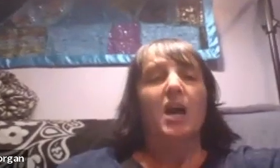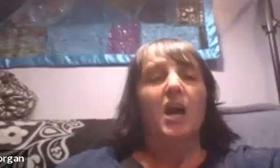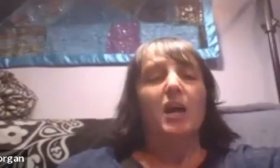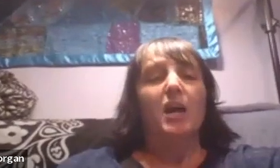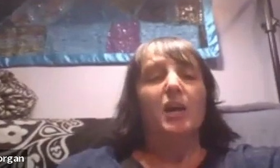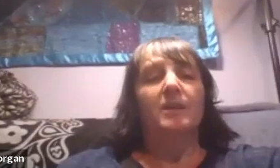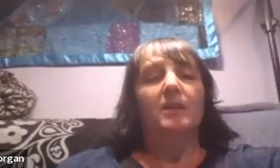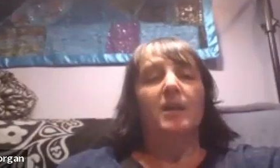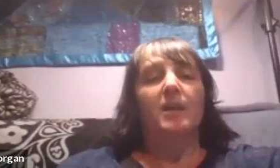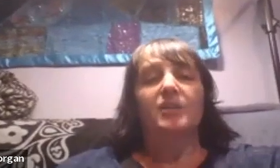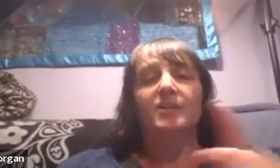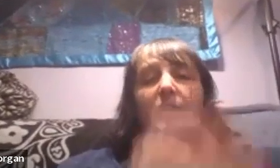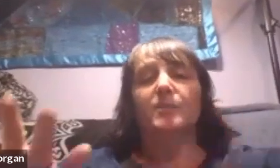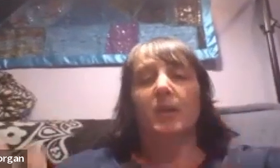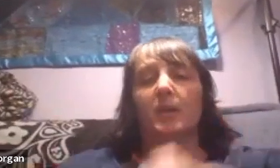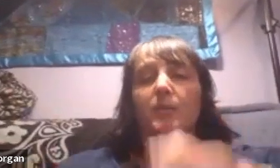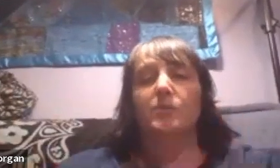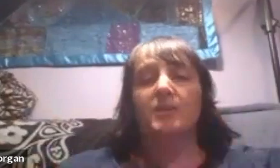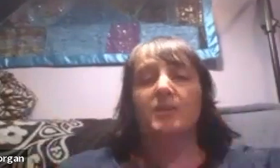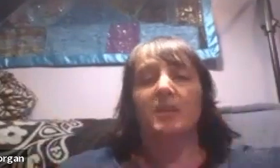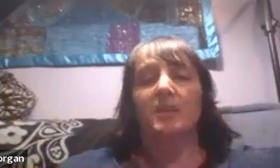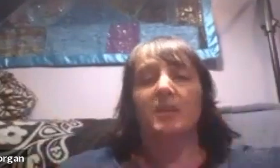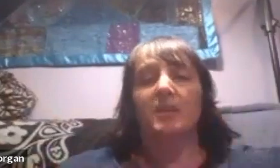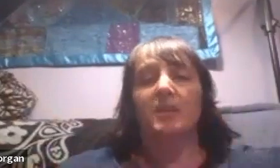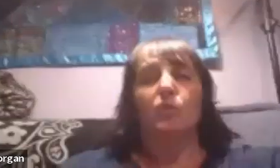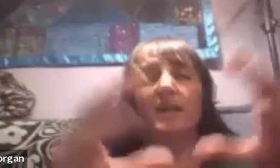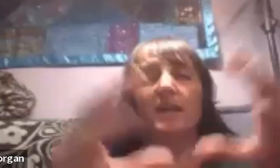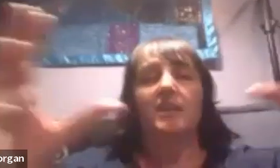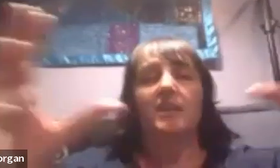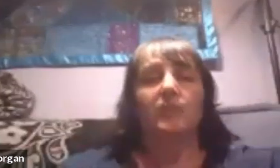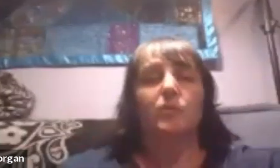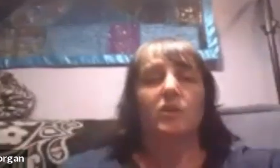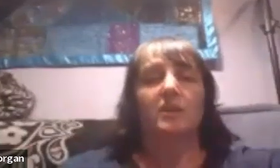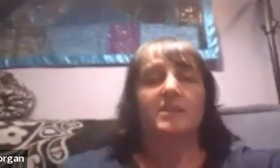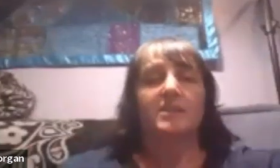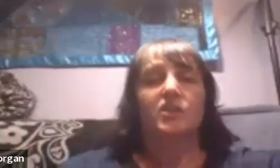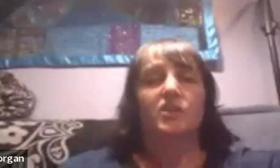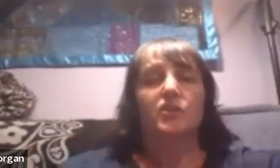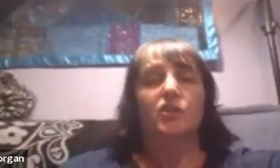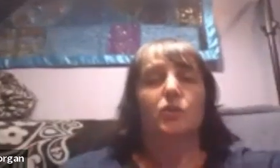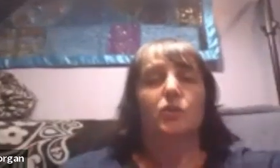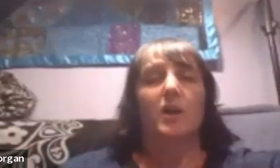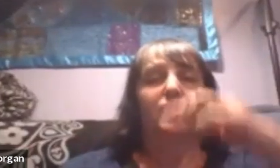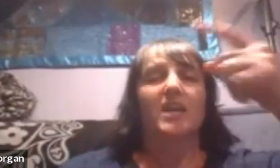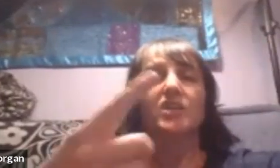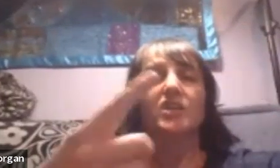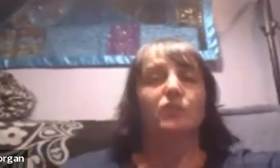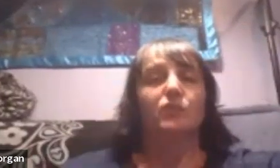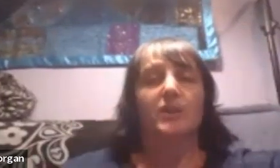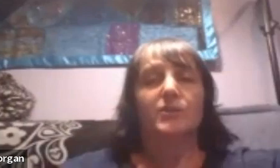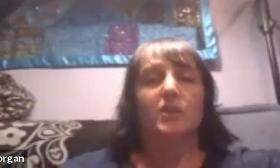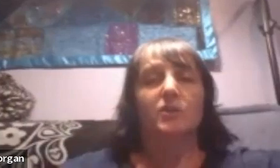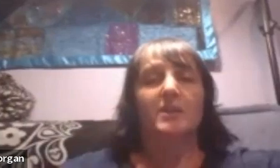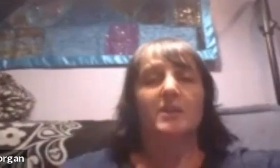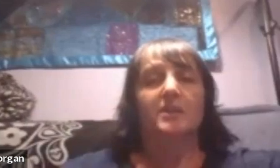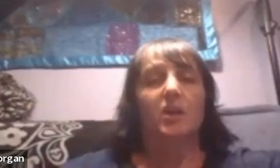doing the camera side. I just typed up a note just saying, is there a way for one of the organisations to, over